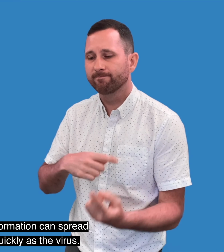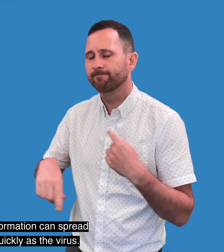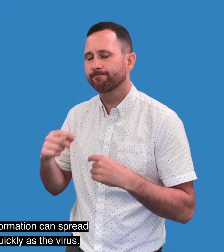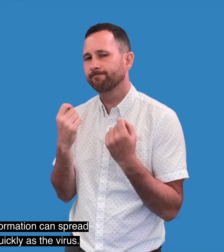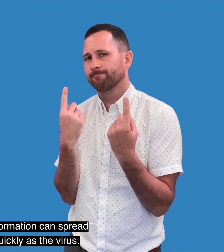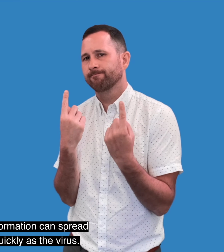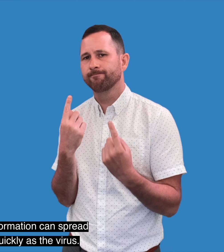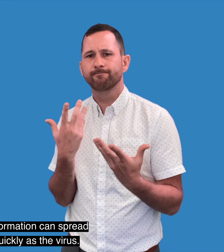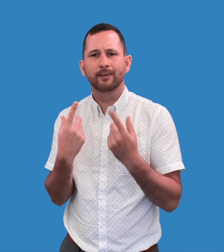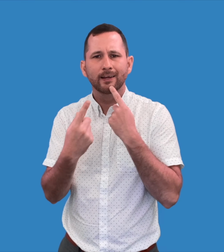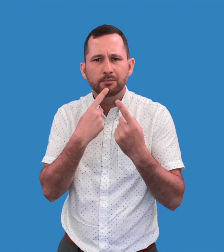the virus.